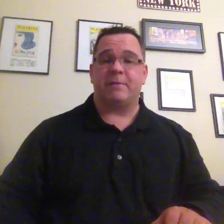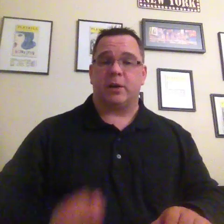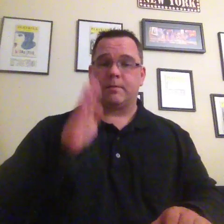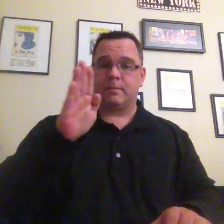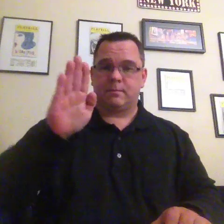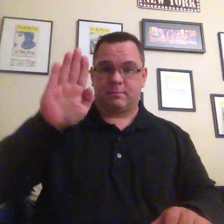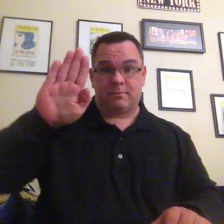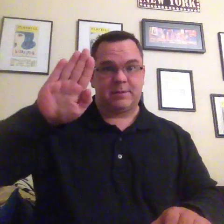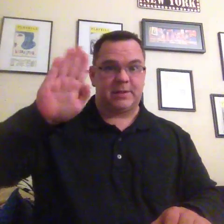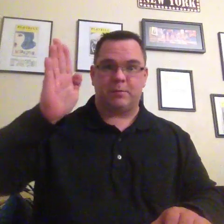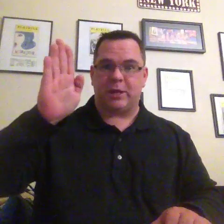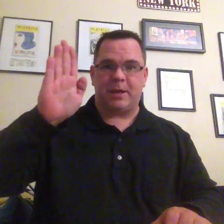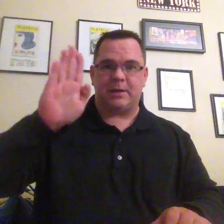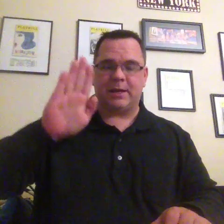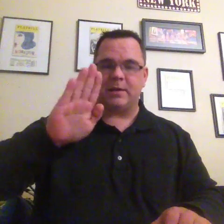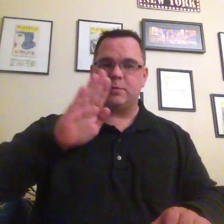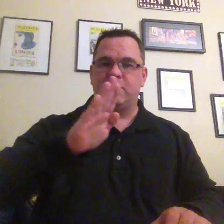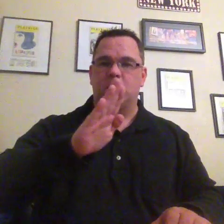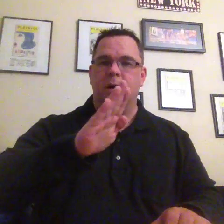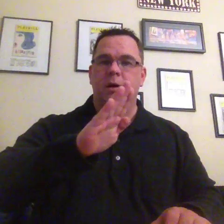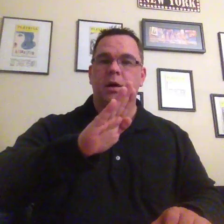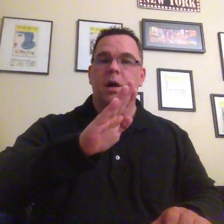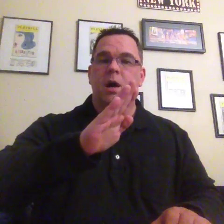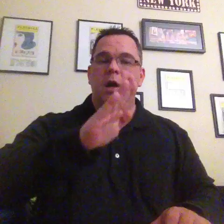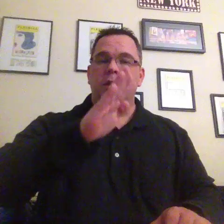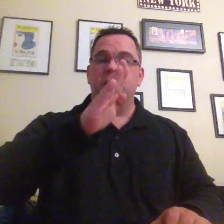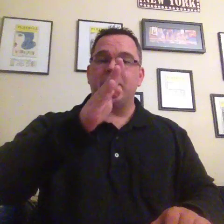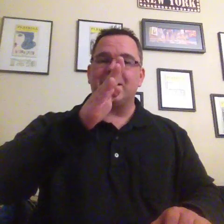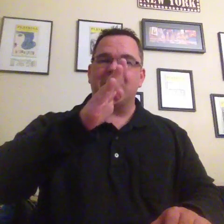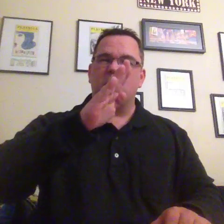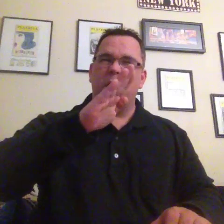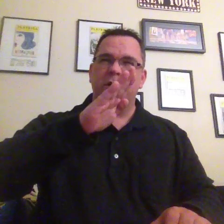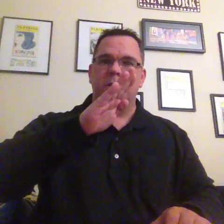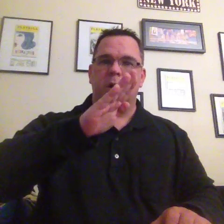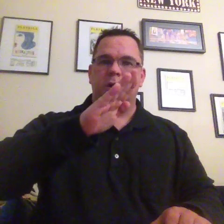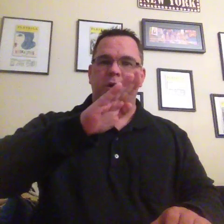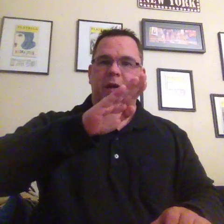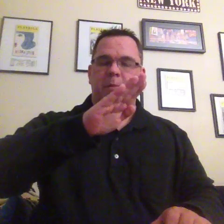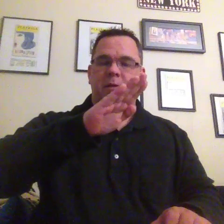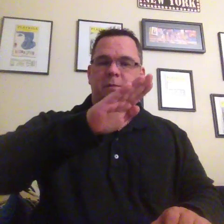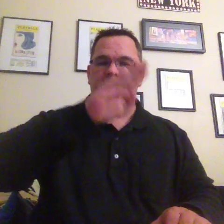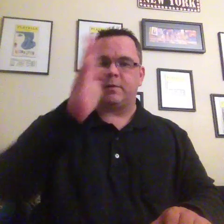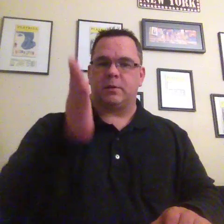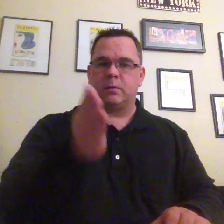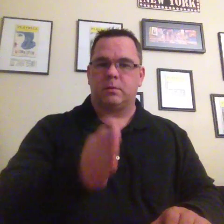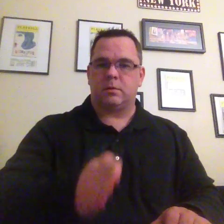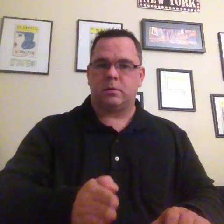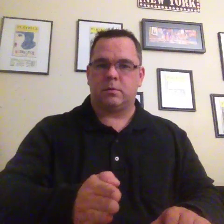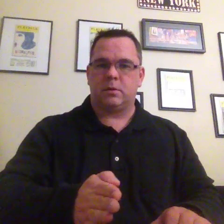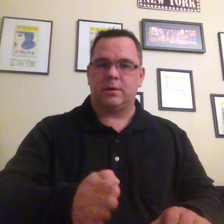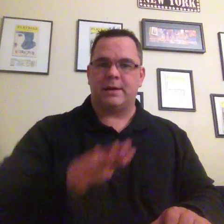Never, same shape hand again as before. You're going to make like a question mark shape in front of you.